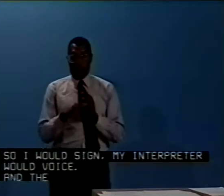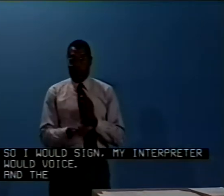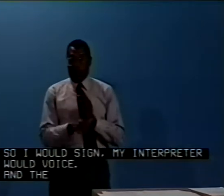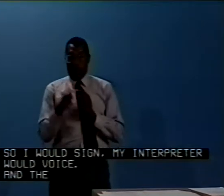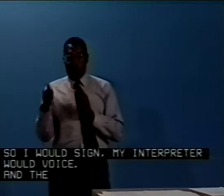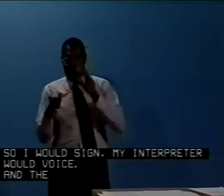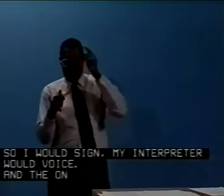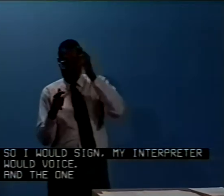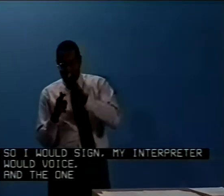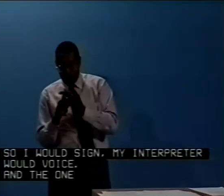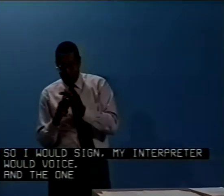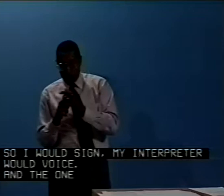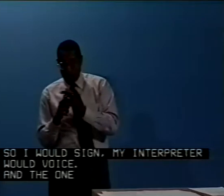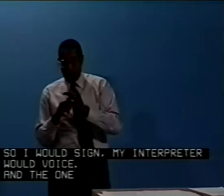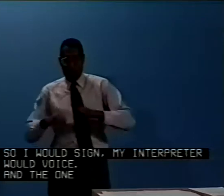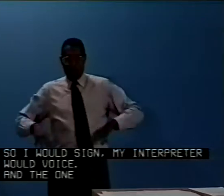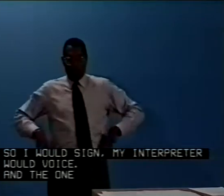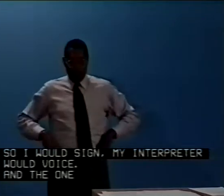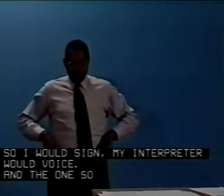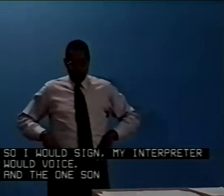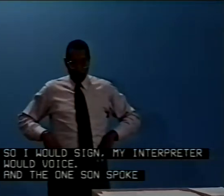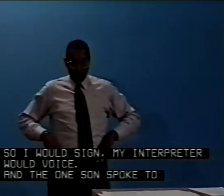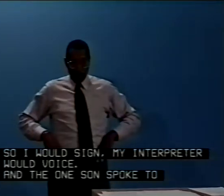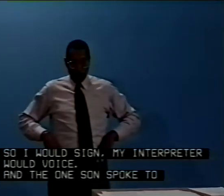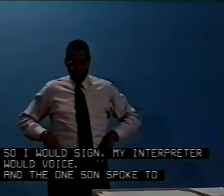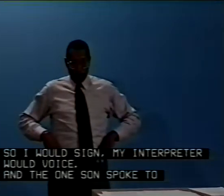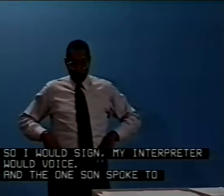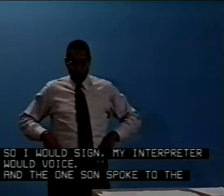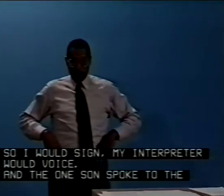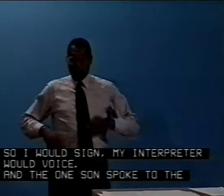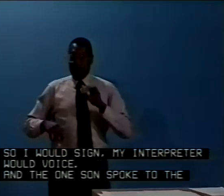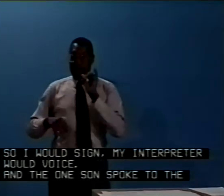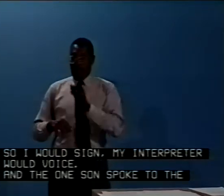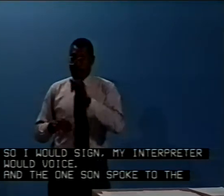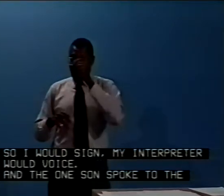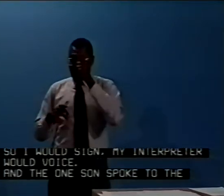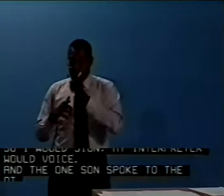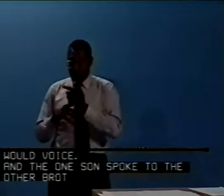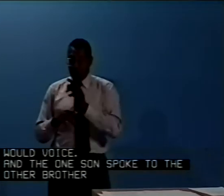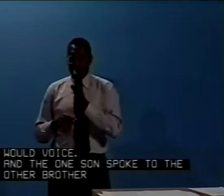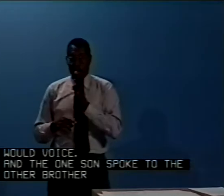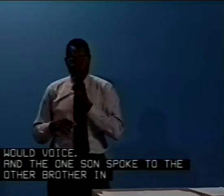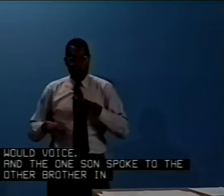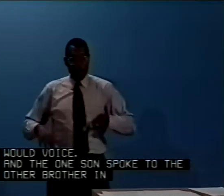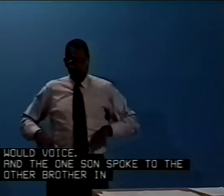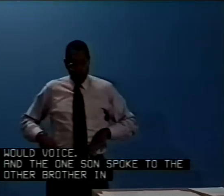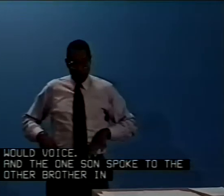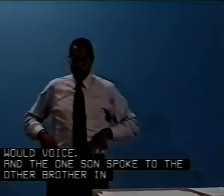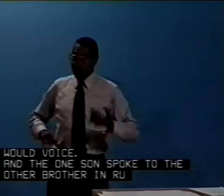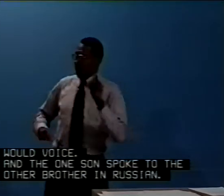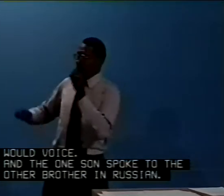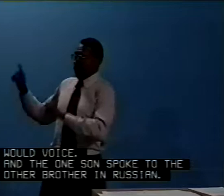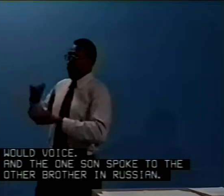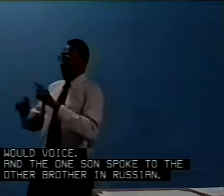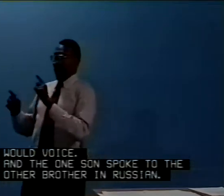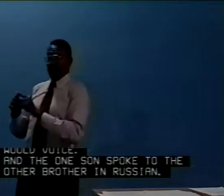spoke to the other brother in Russian. And that brother, who spoke Russian, then